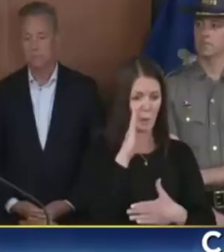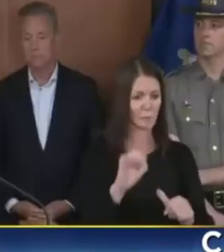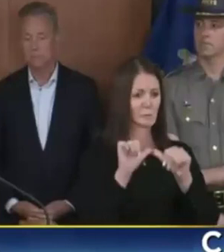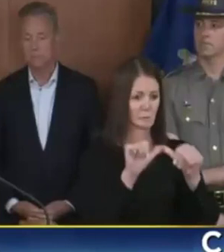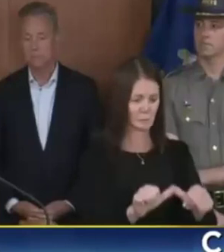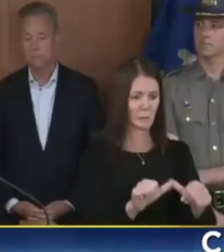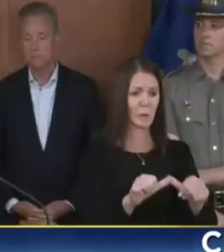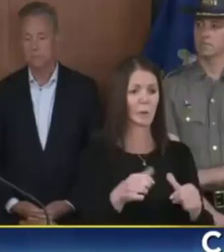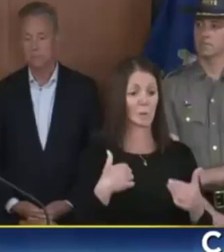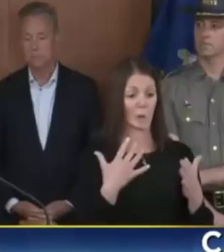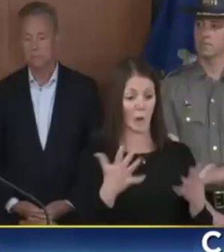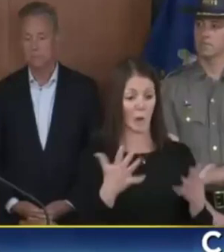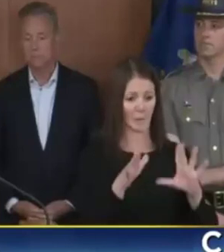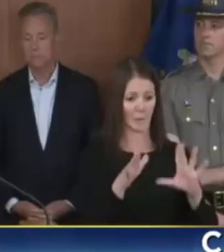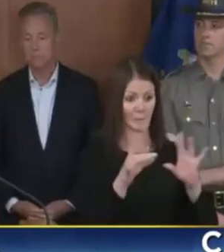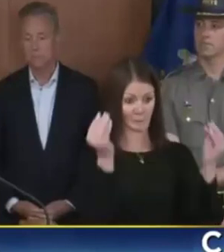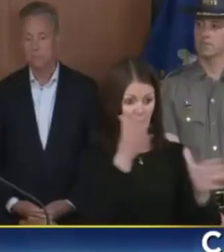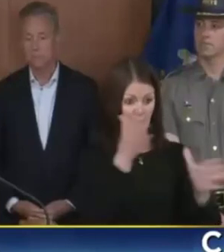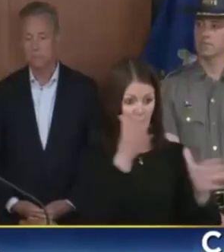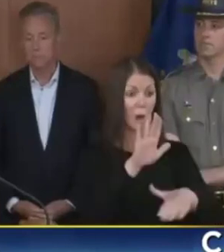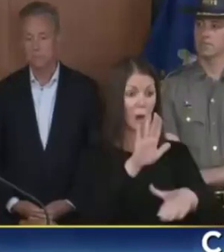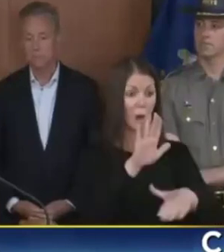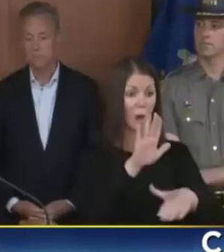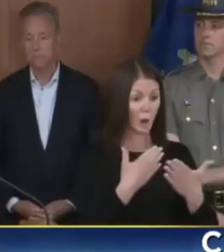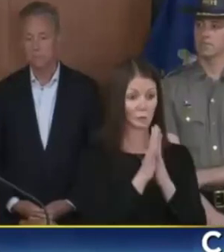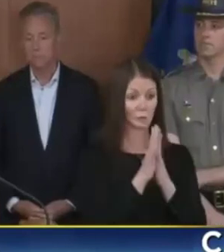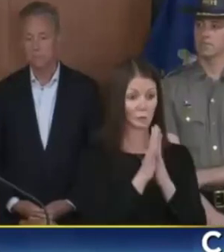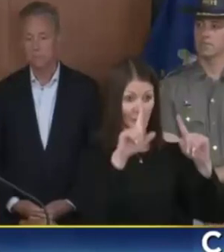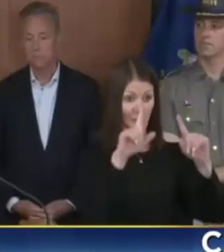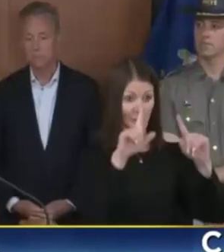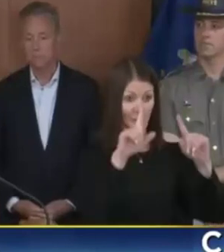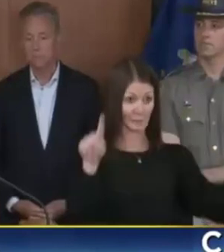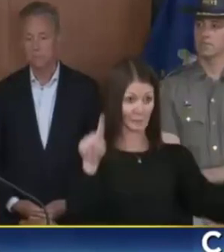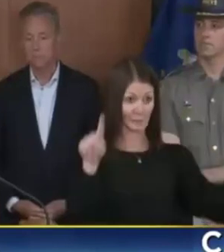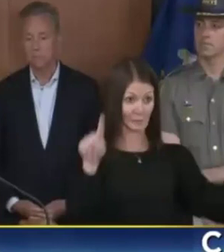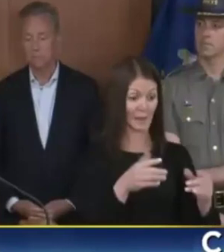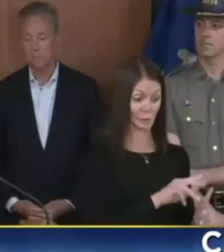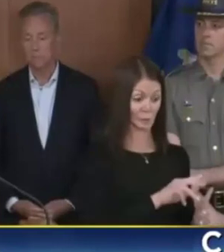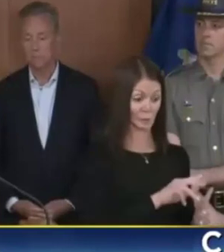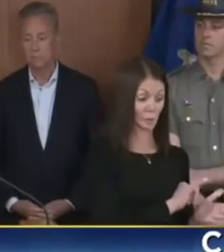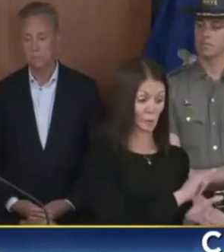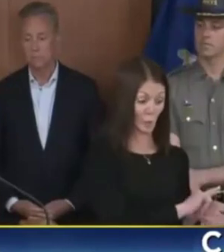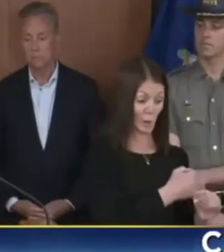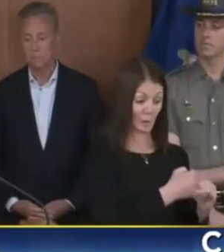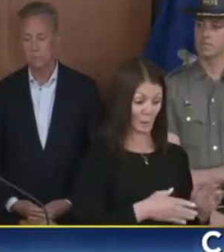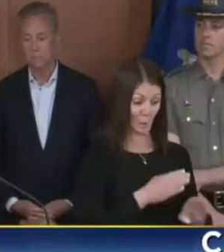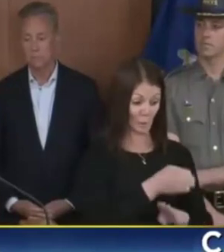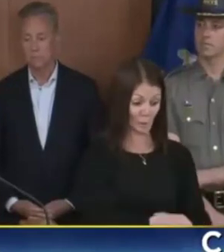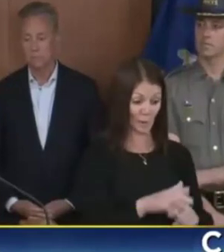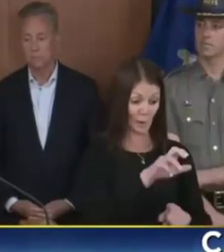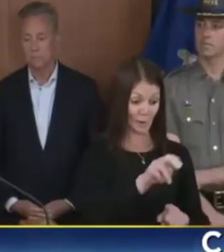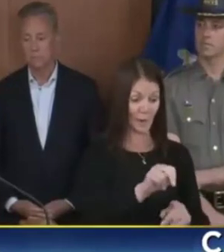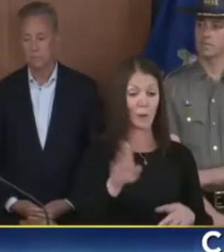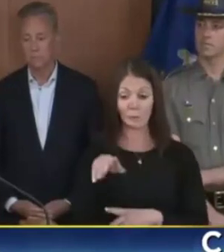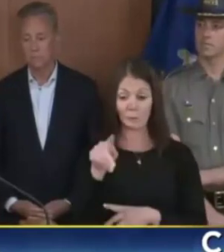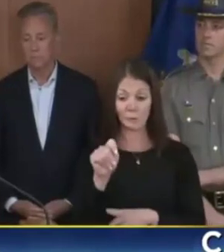a message telling all traffic starting at the New York border down near Port Chester all the way up to Bridgeport and north along Route 7. Anyone that drives into that